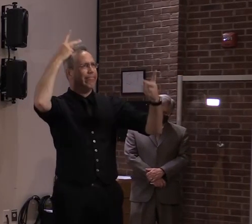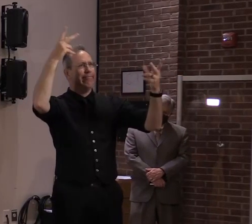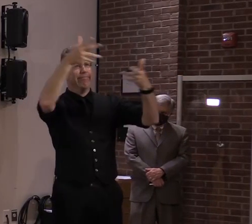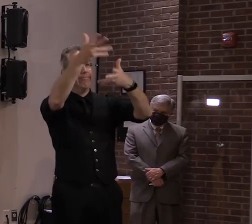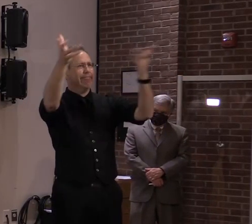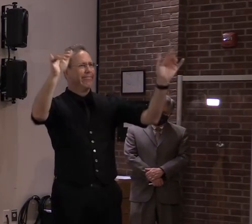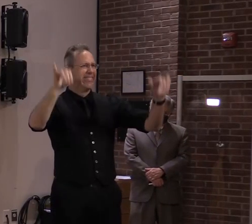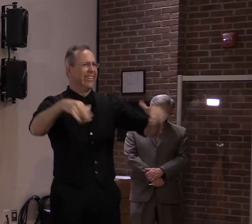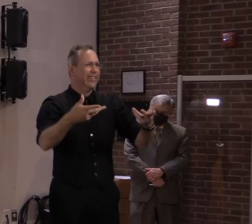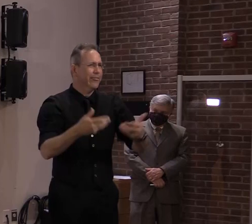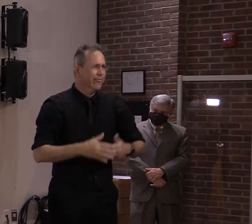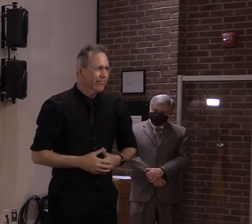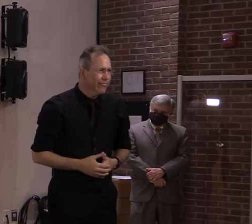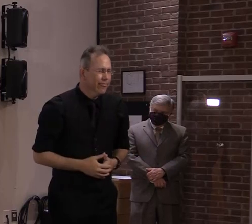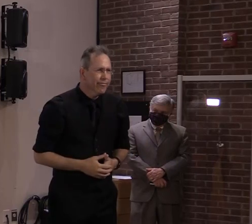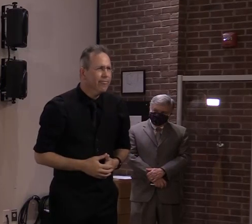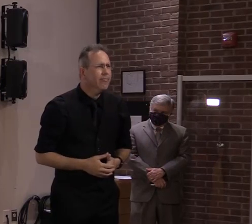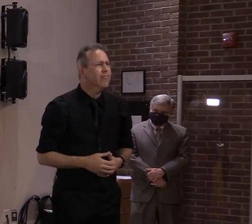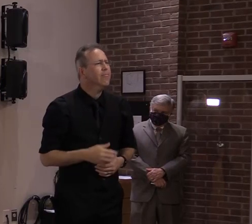one has to be very, very